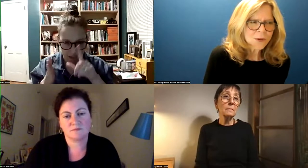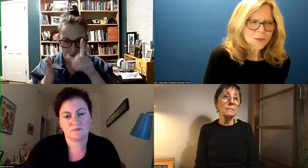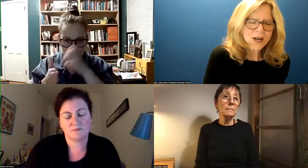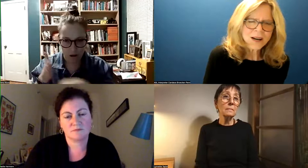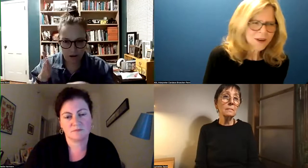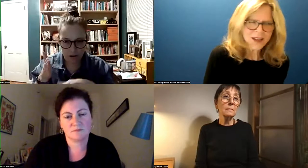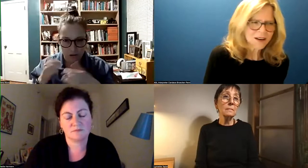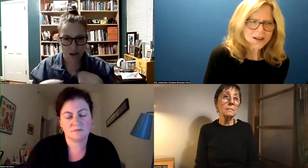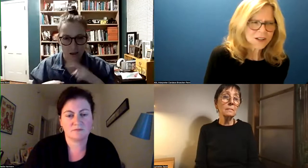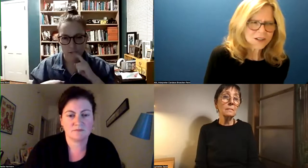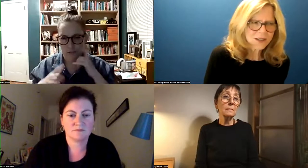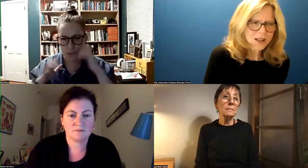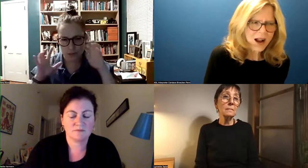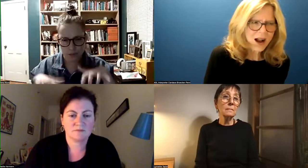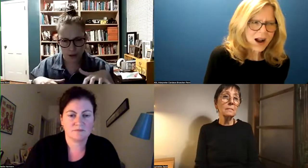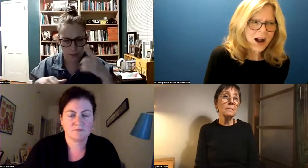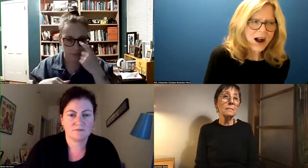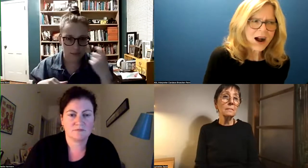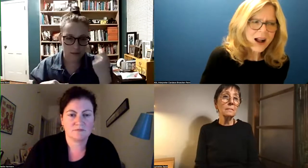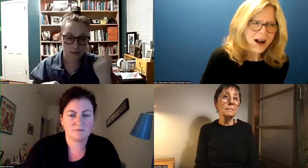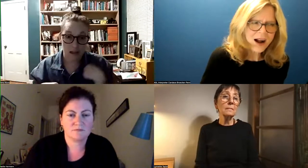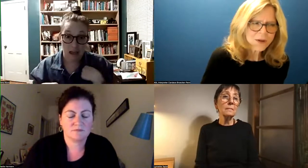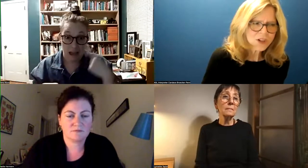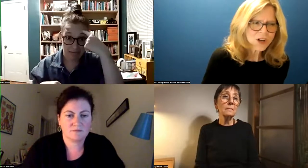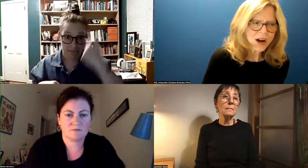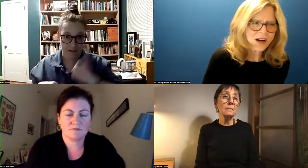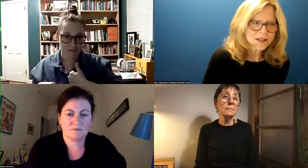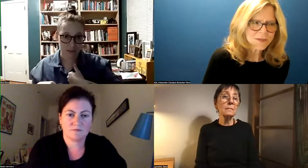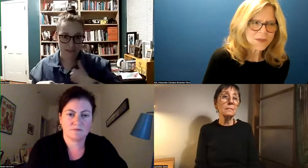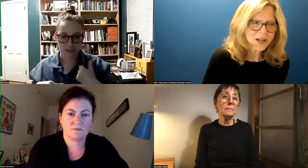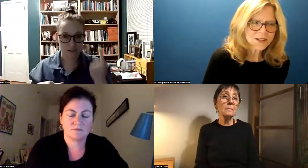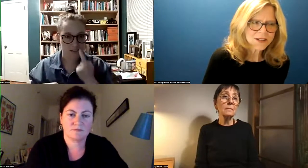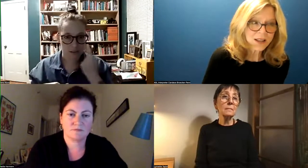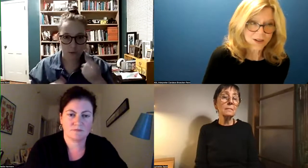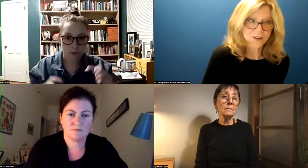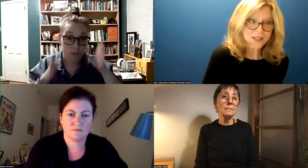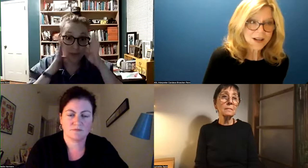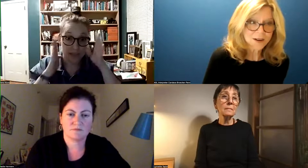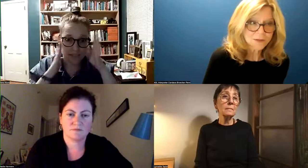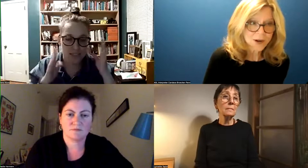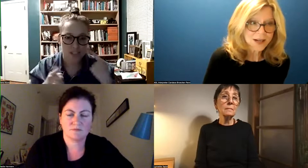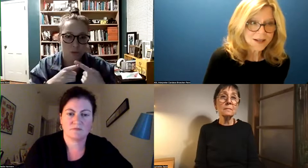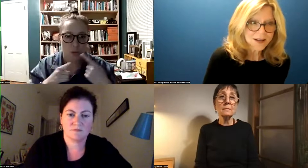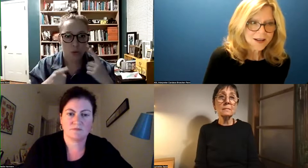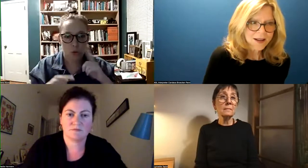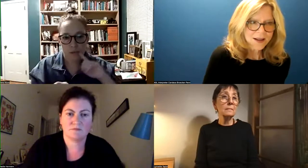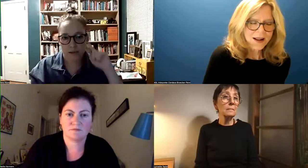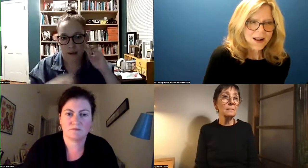So when I read that article, I was shocked because I thought of myself,